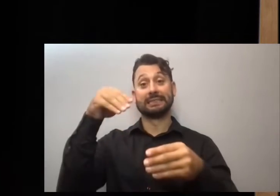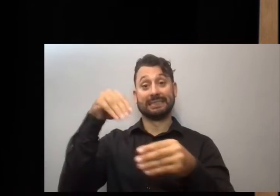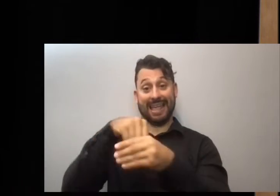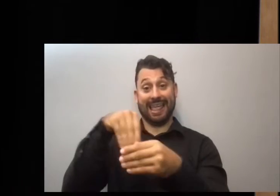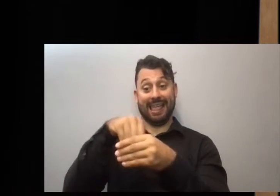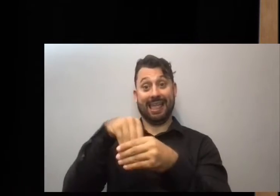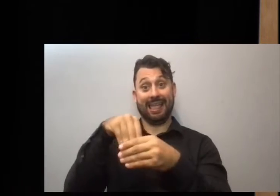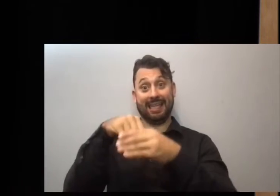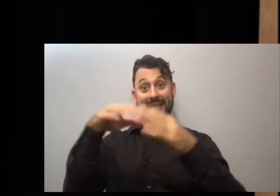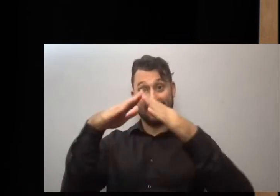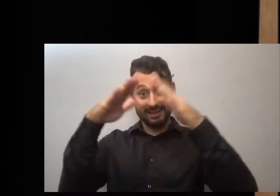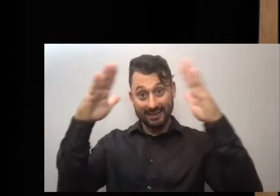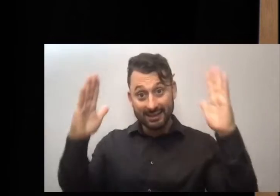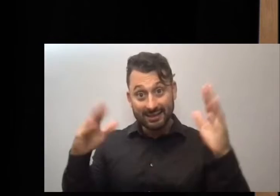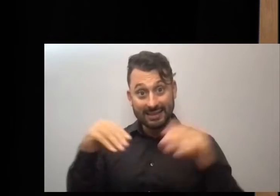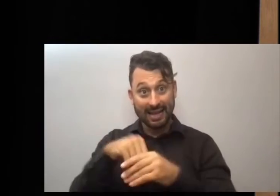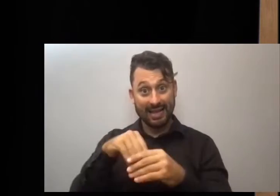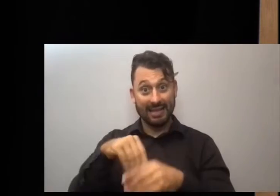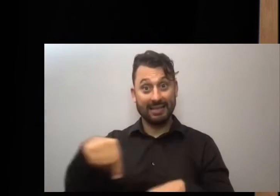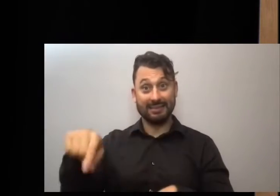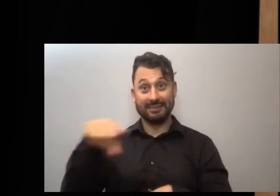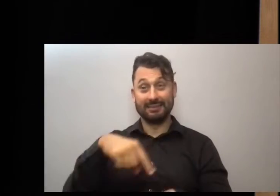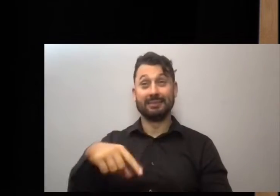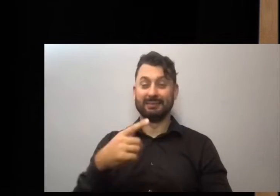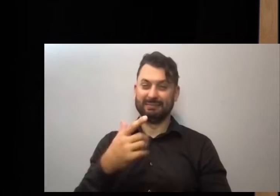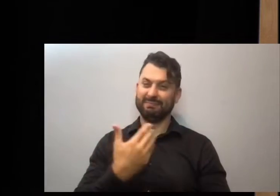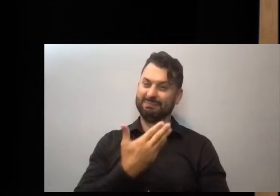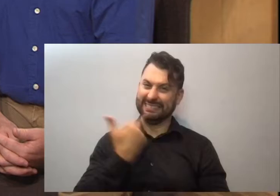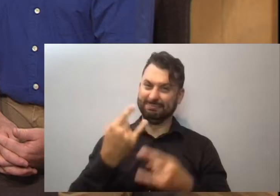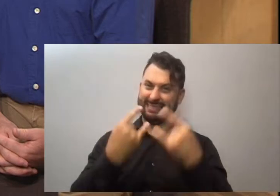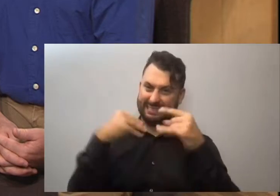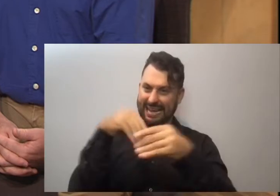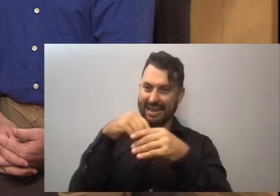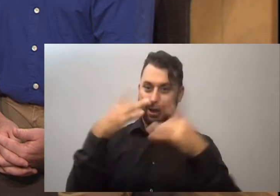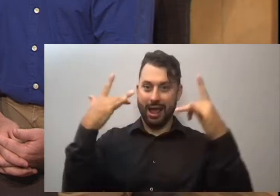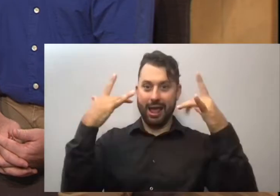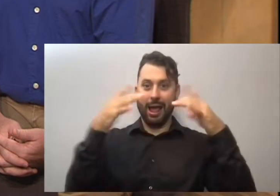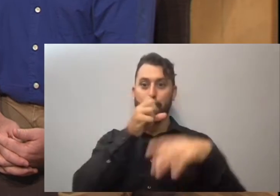lot of people around you that you can't have space.